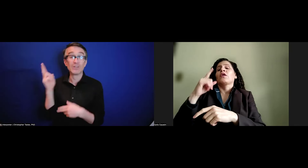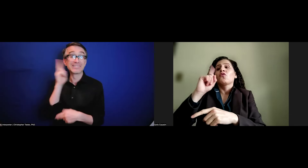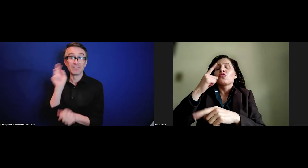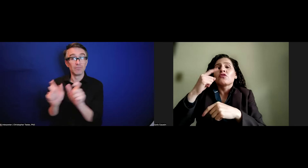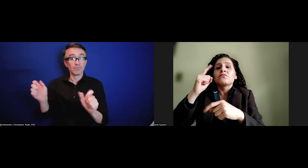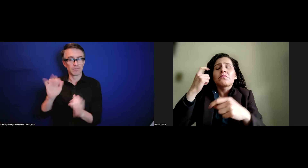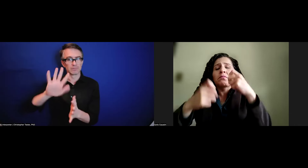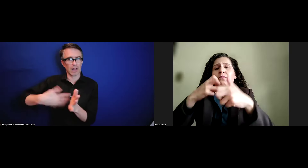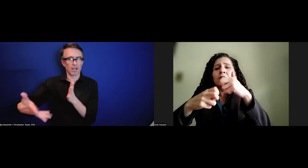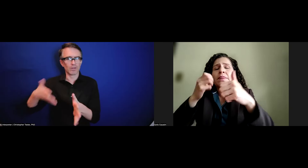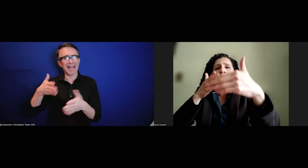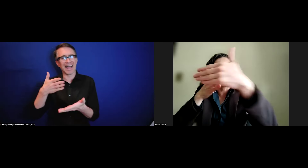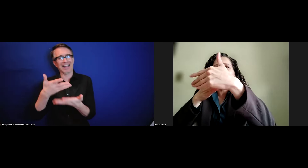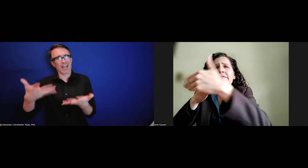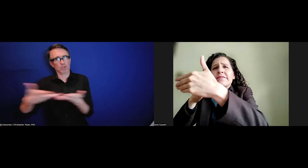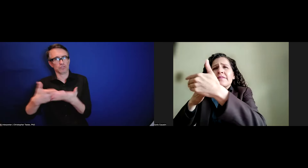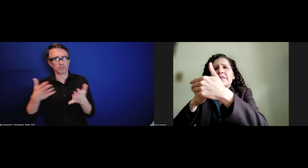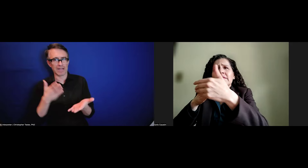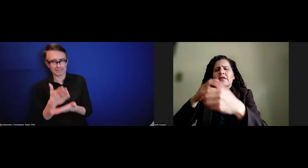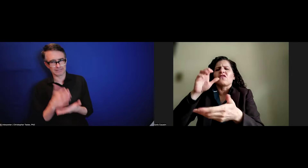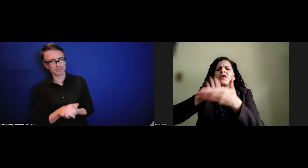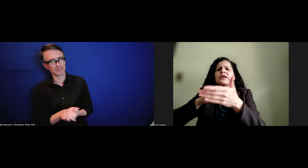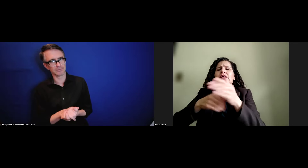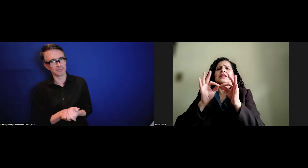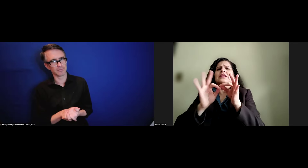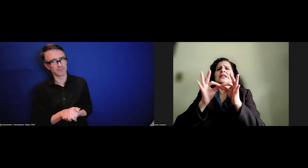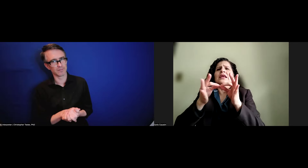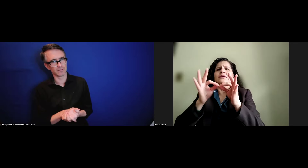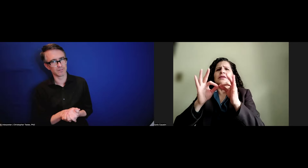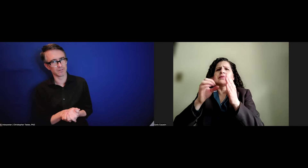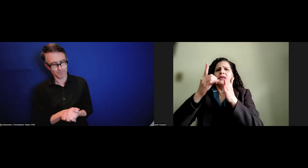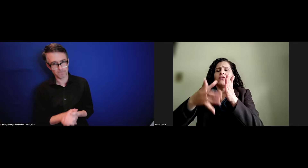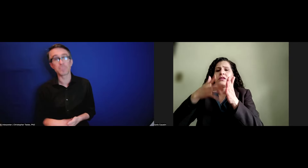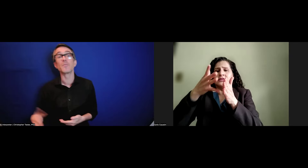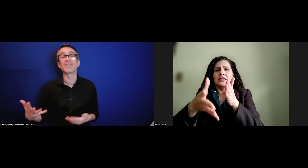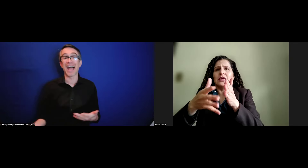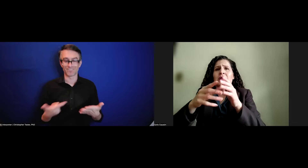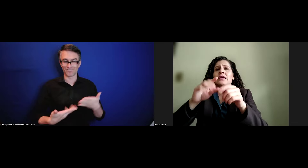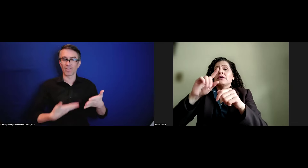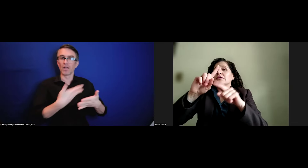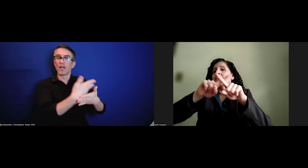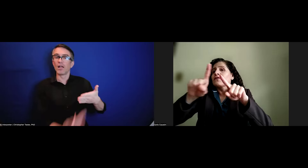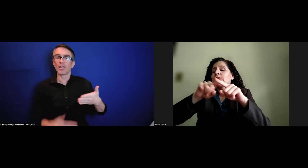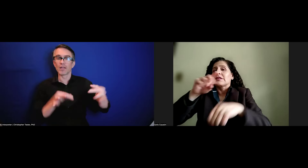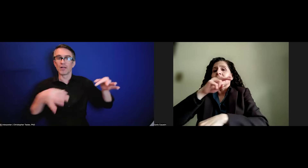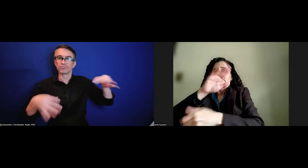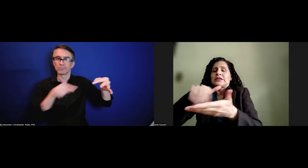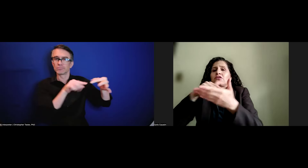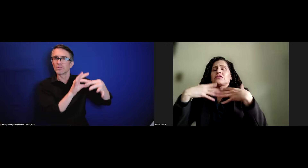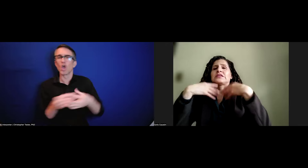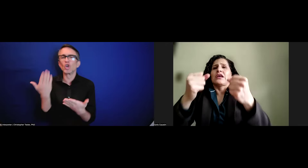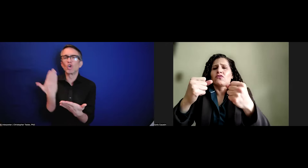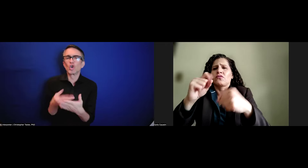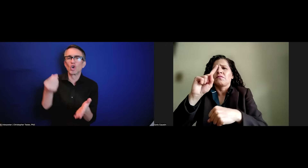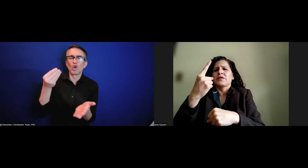that add up to a cost. por la falta de intérpretes de lengua We de can